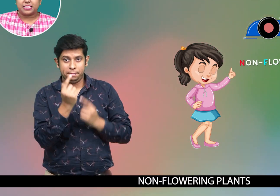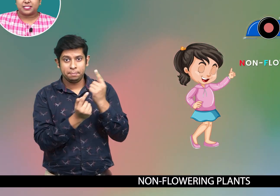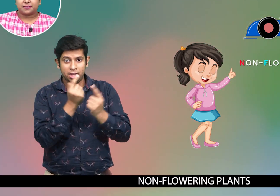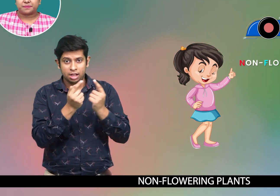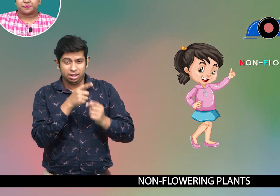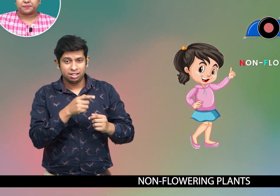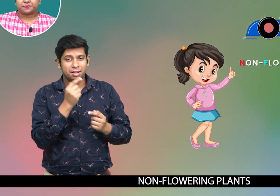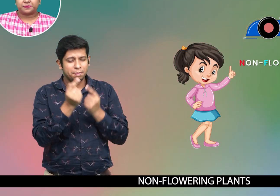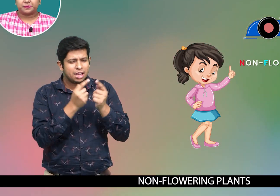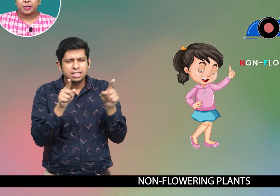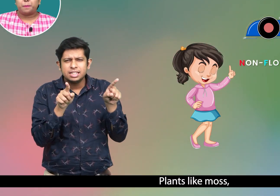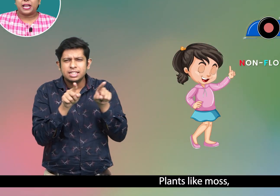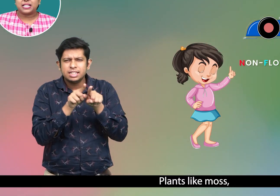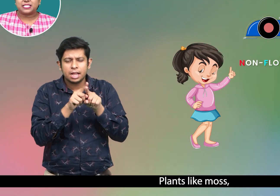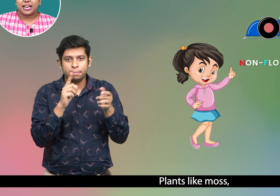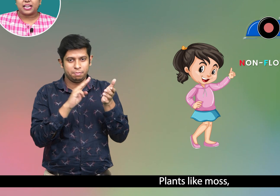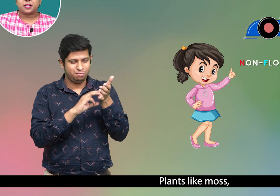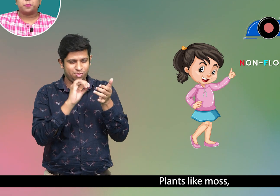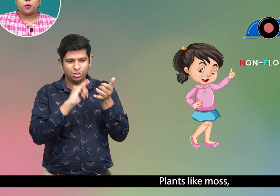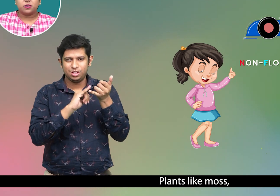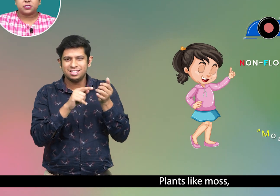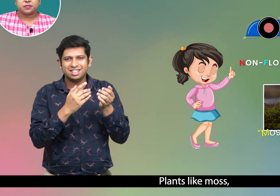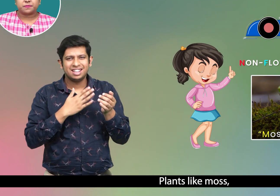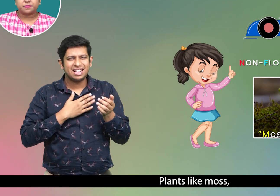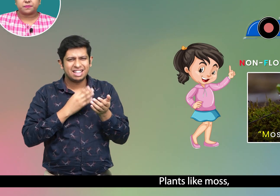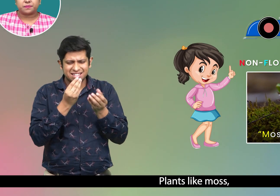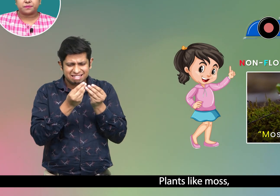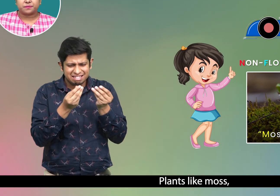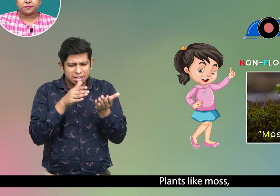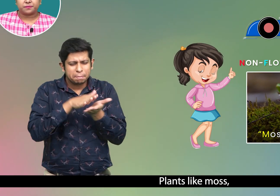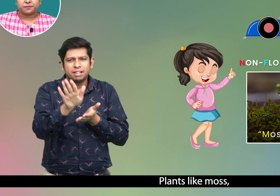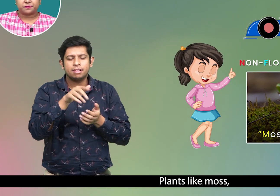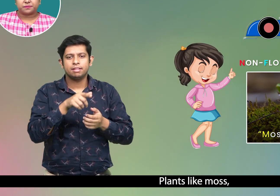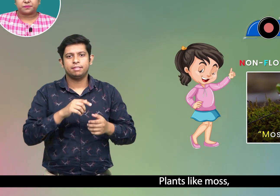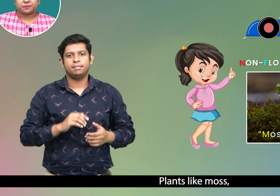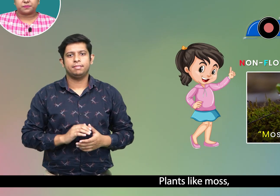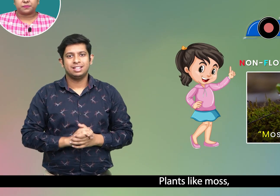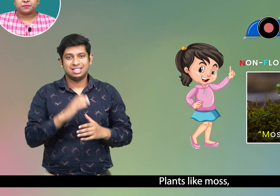Non-flowering plants. Plants like moss